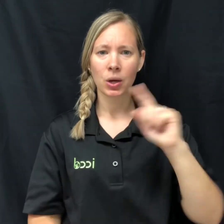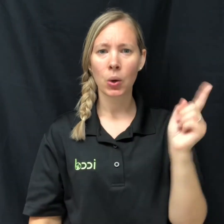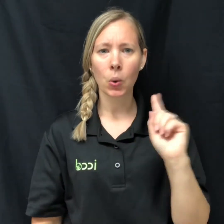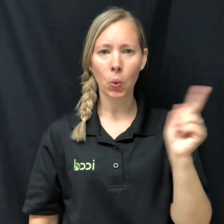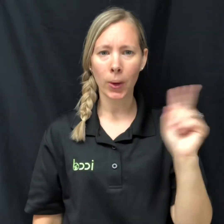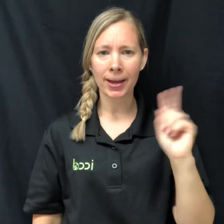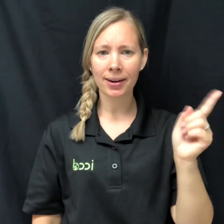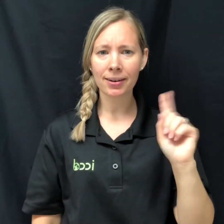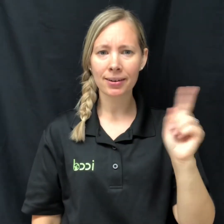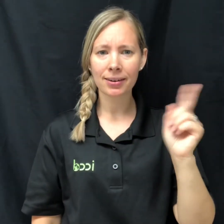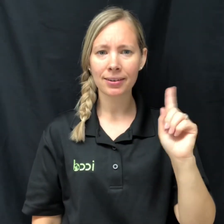where,